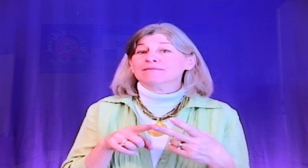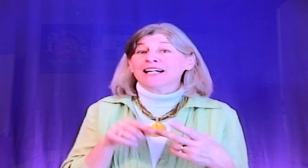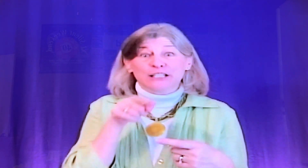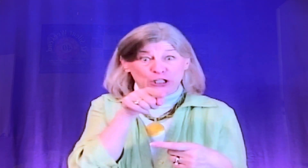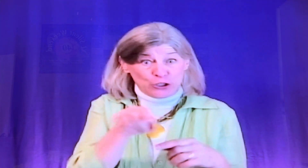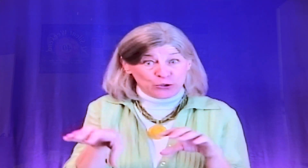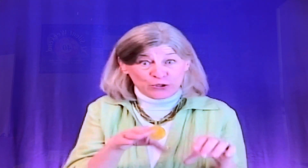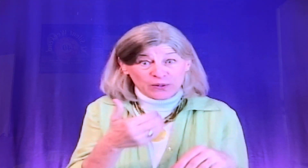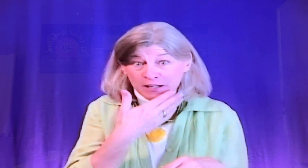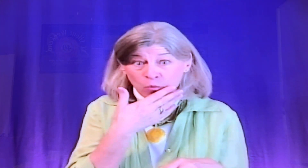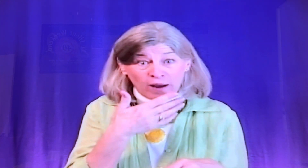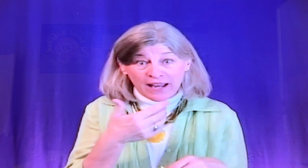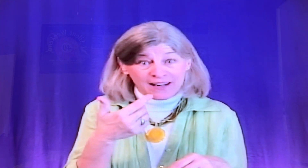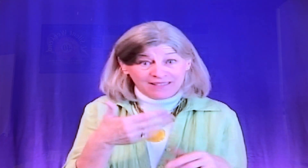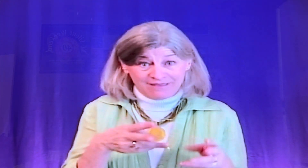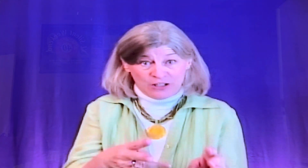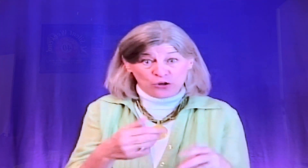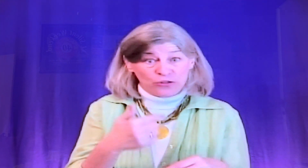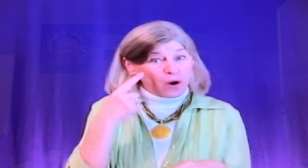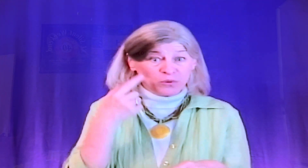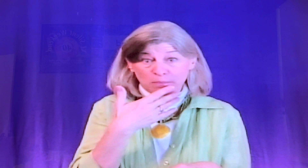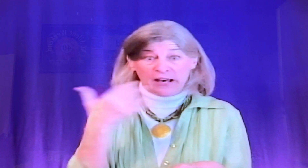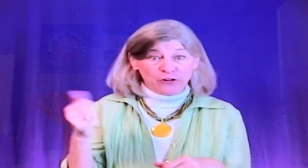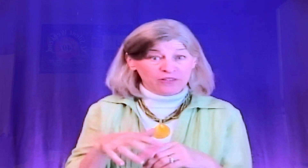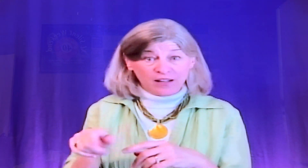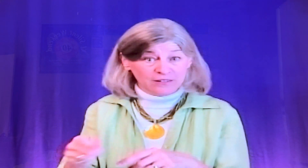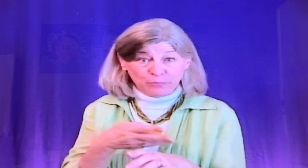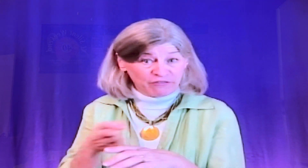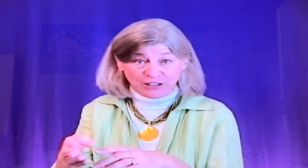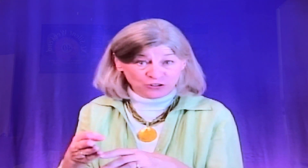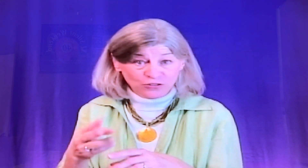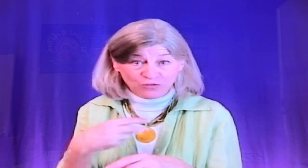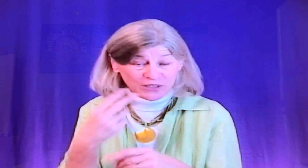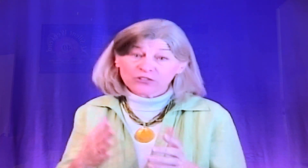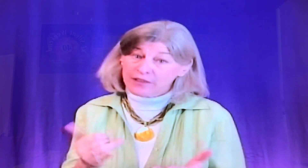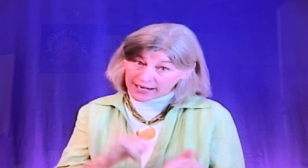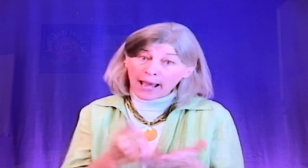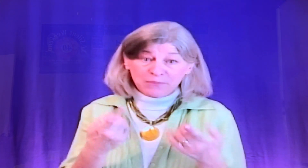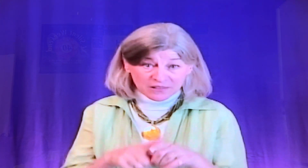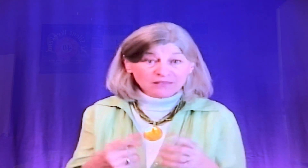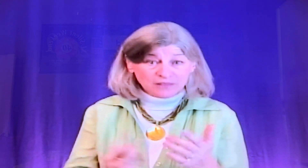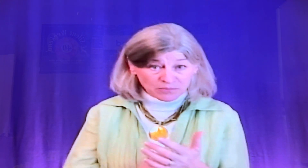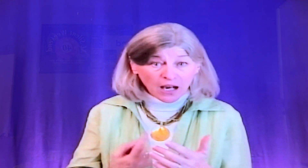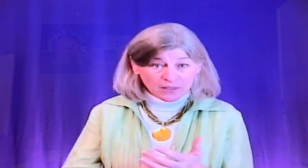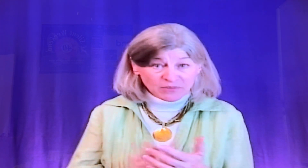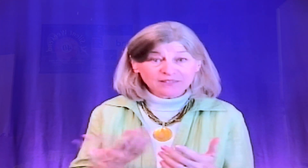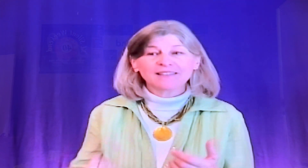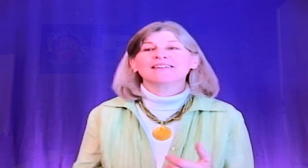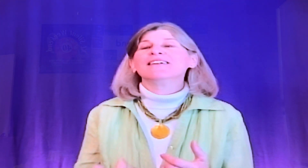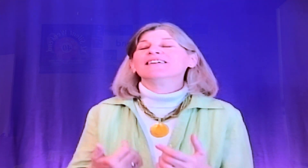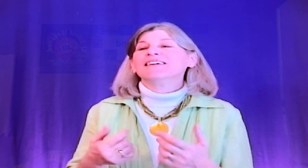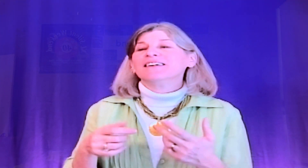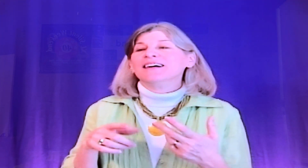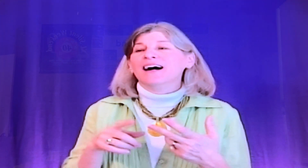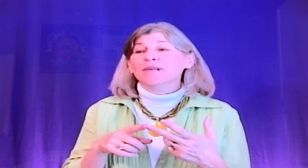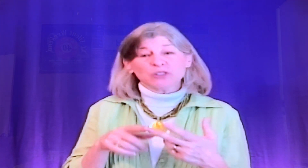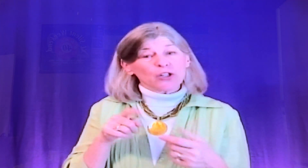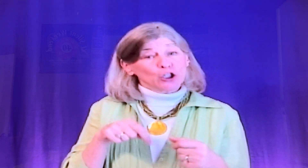of? Did you do it in a way you thought was better than the professional voicer? That happens sometimes. So you can learn